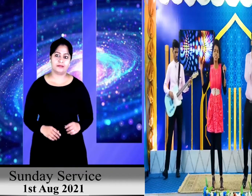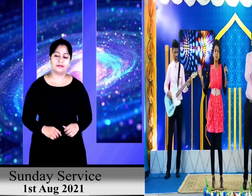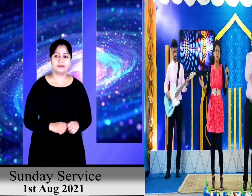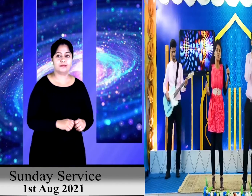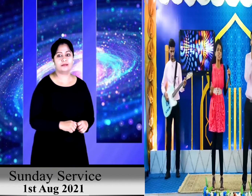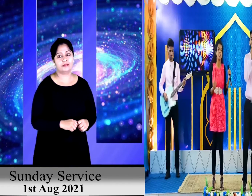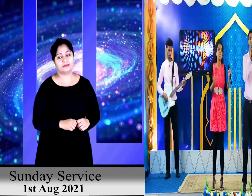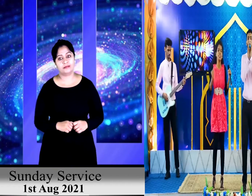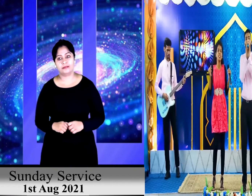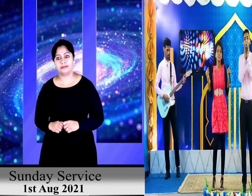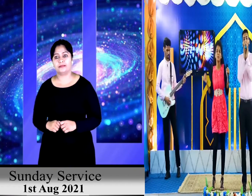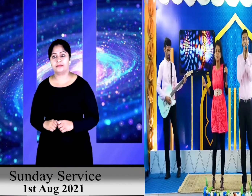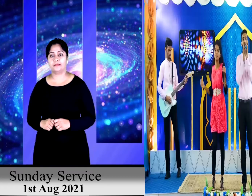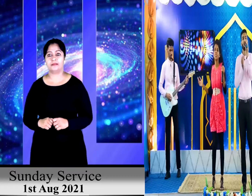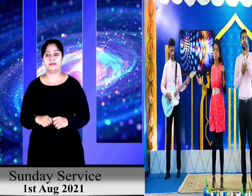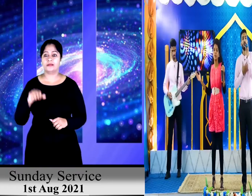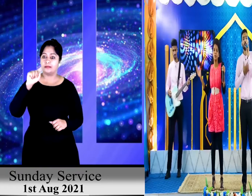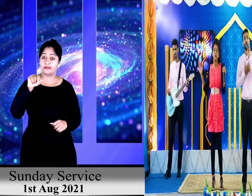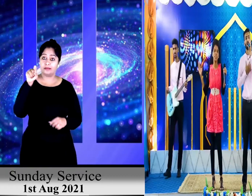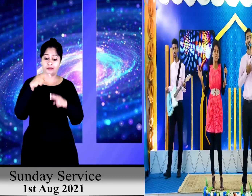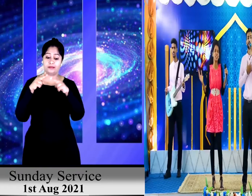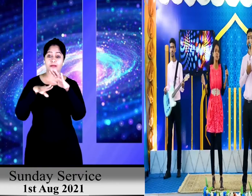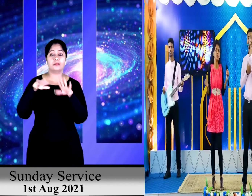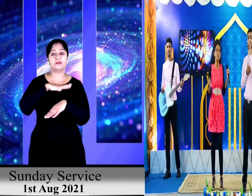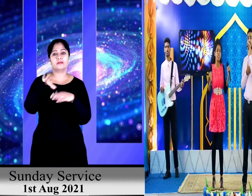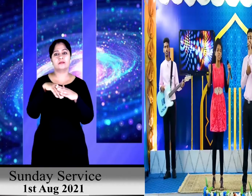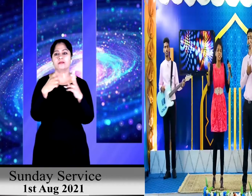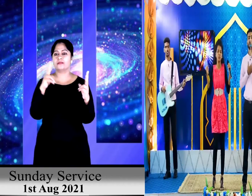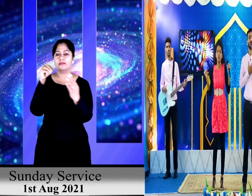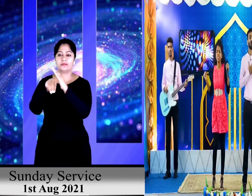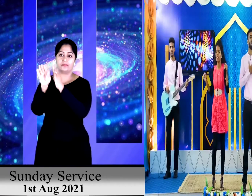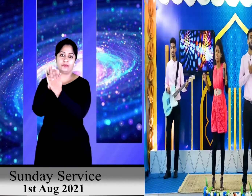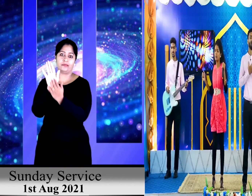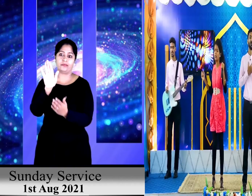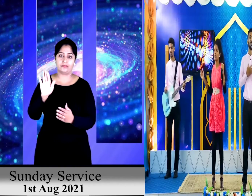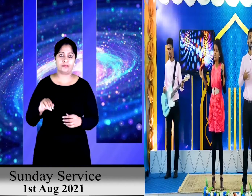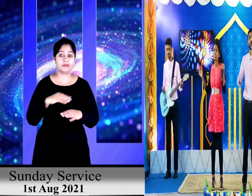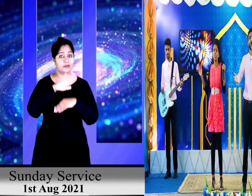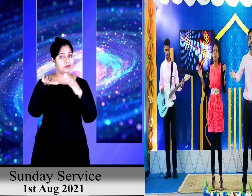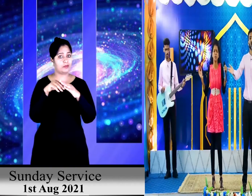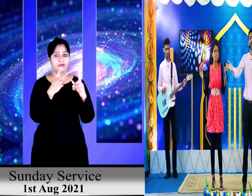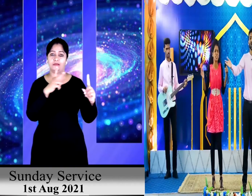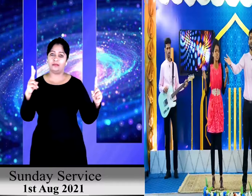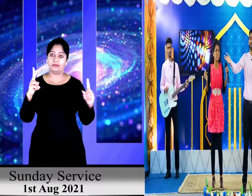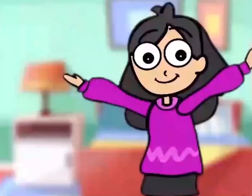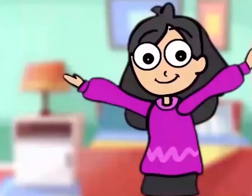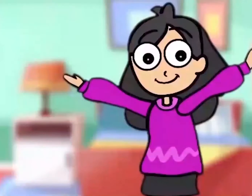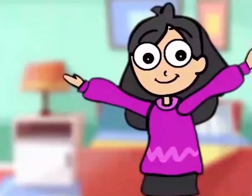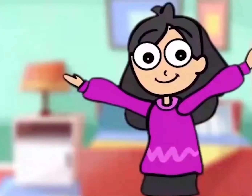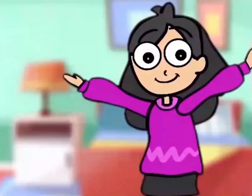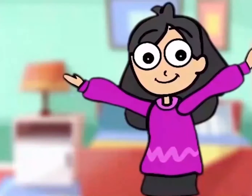There's something about your name, my master, my savior, oh